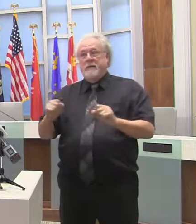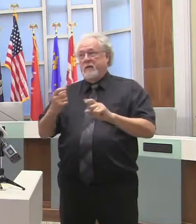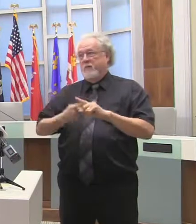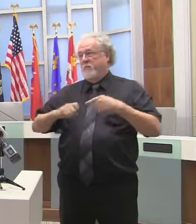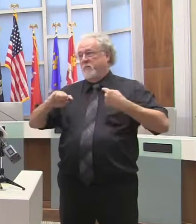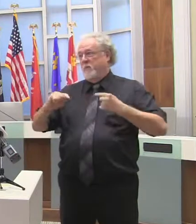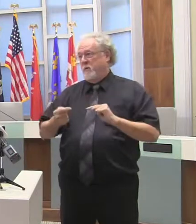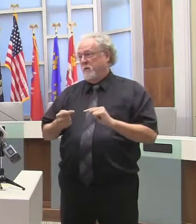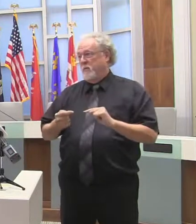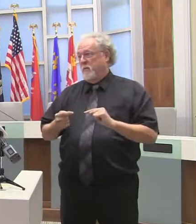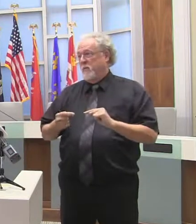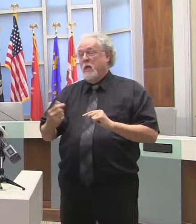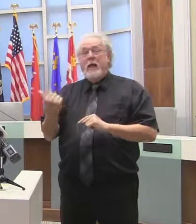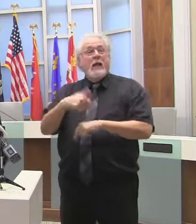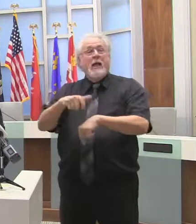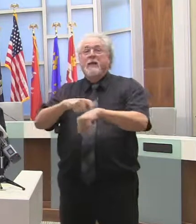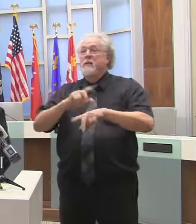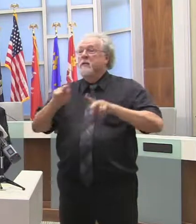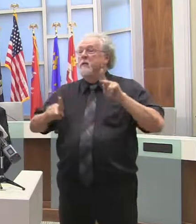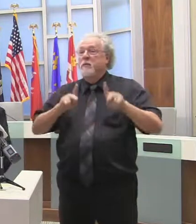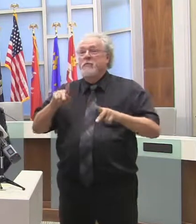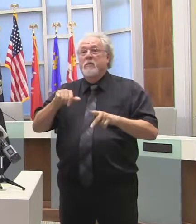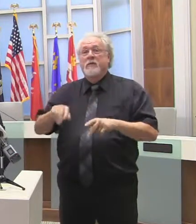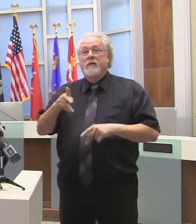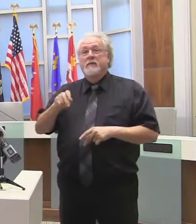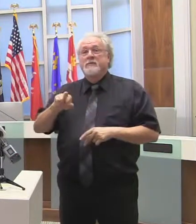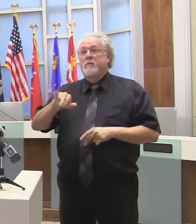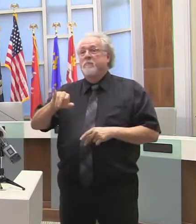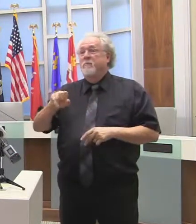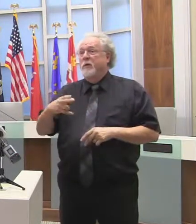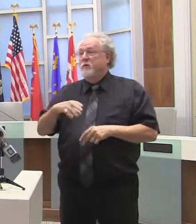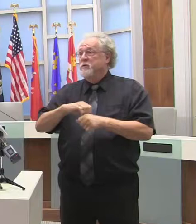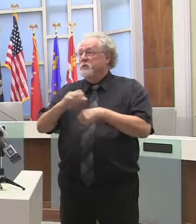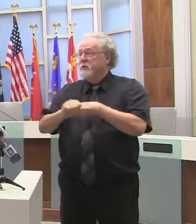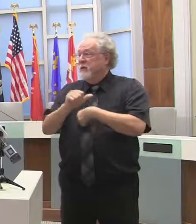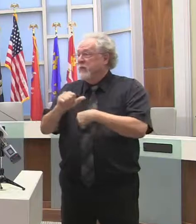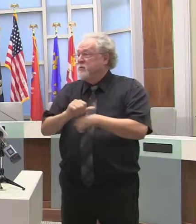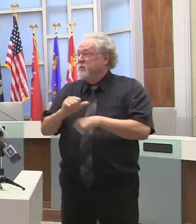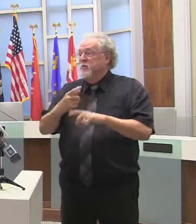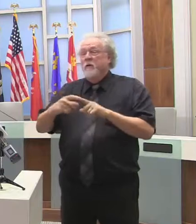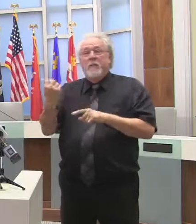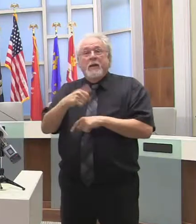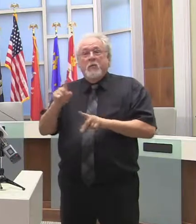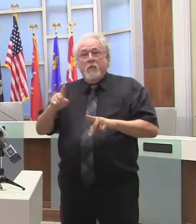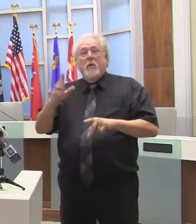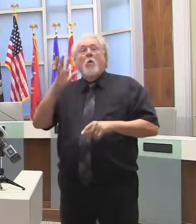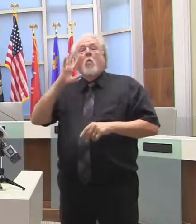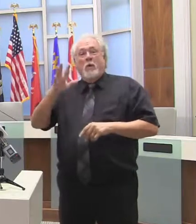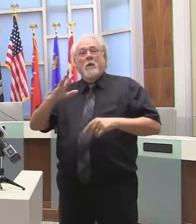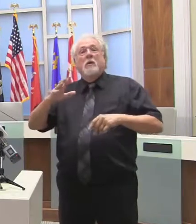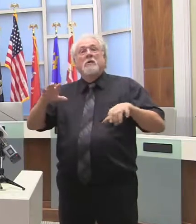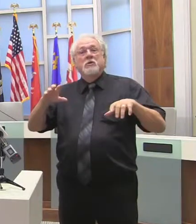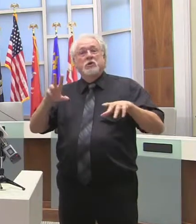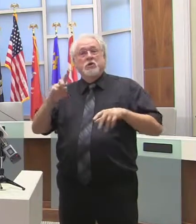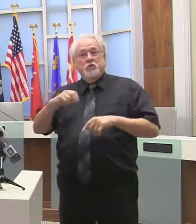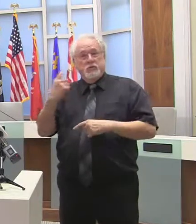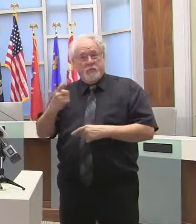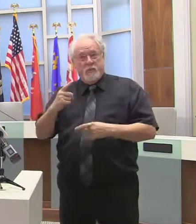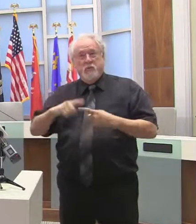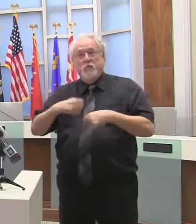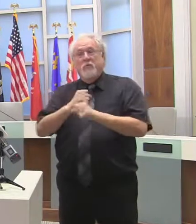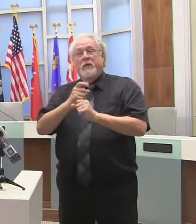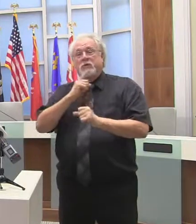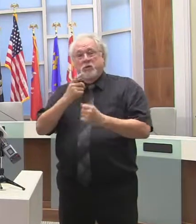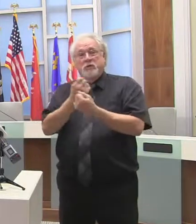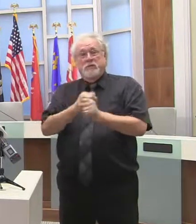harm. Anytime the citizens of this parish are put in danger by anyone, there will be action taken to ensure the